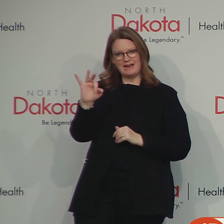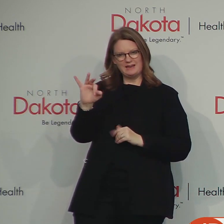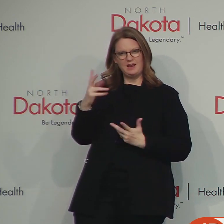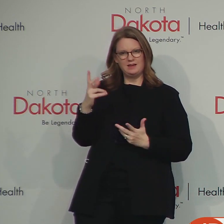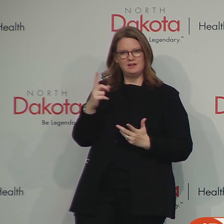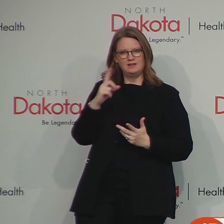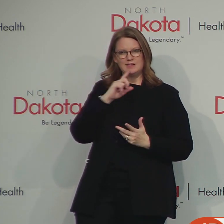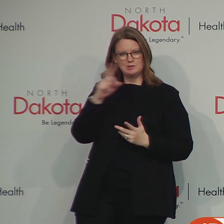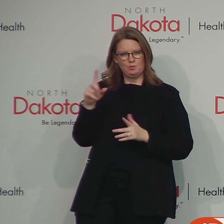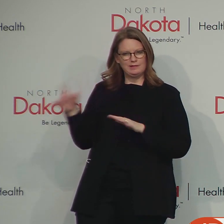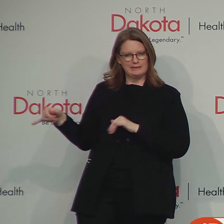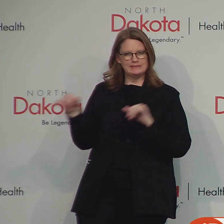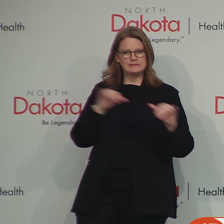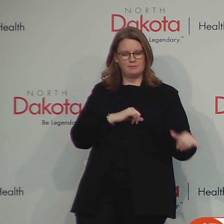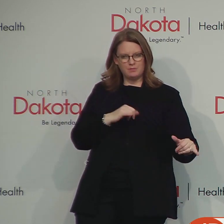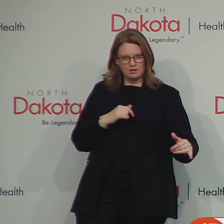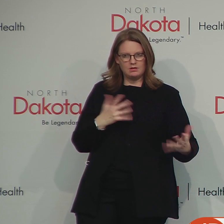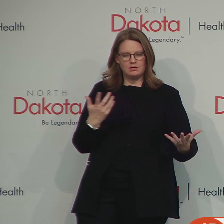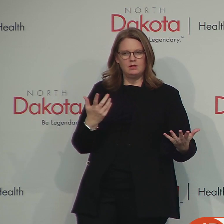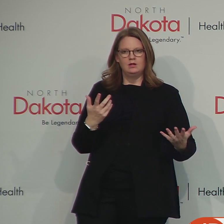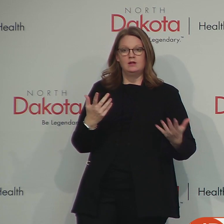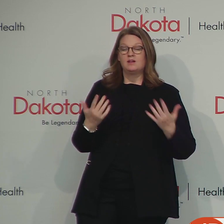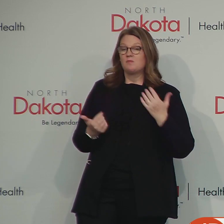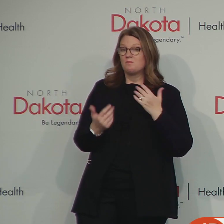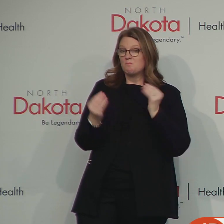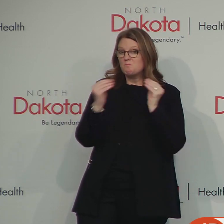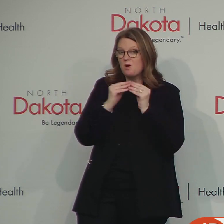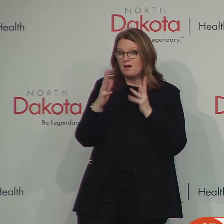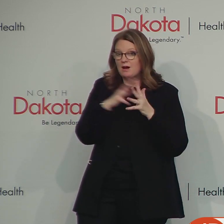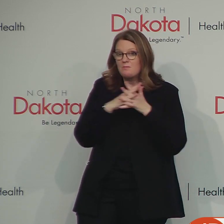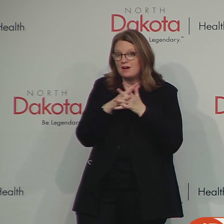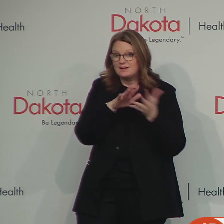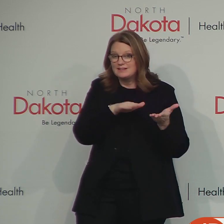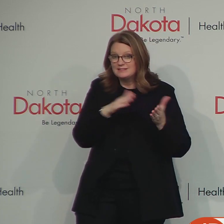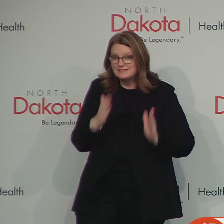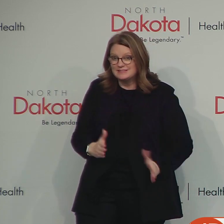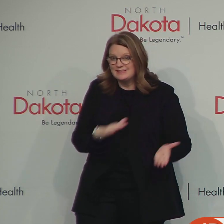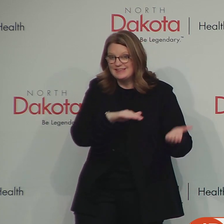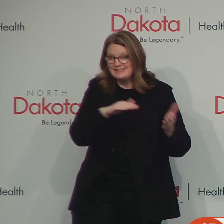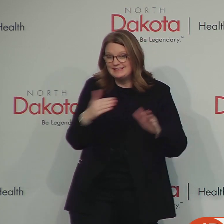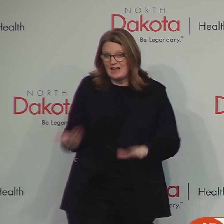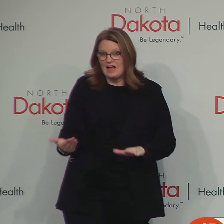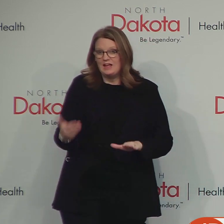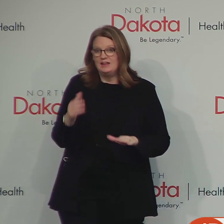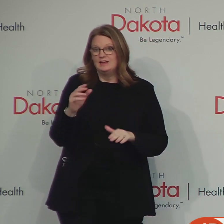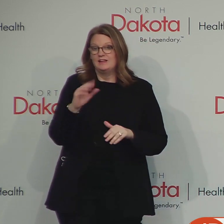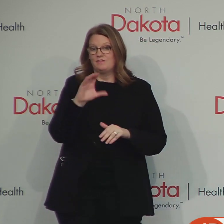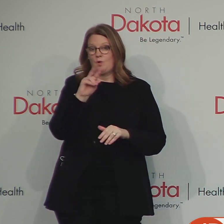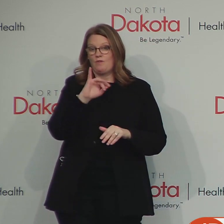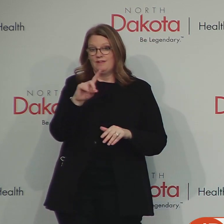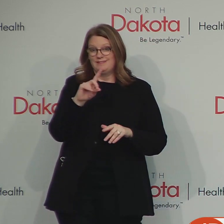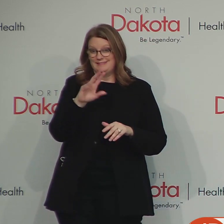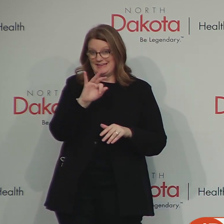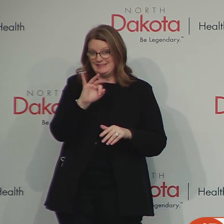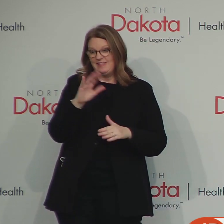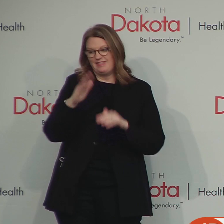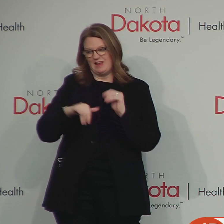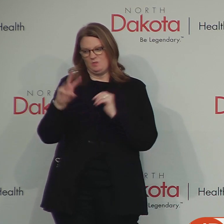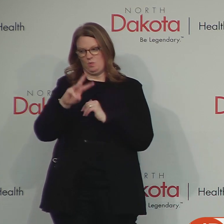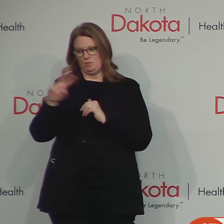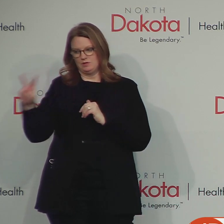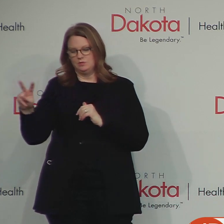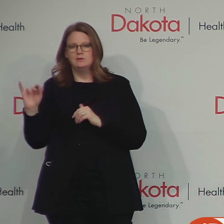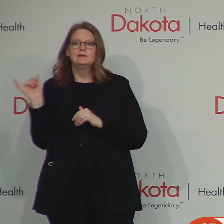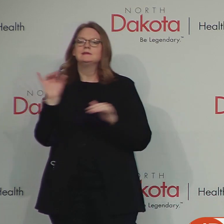similar fashion. More Americans have perished from COVID-19 than they did in the entirety of World War II. Like the